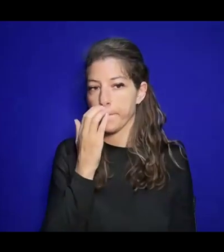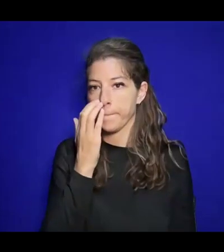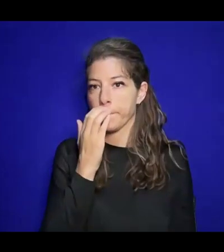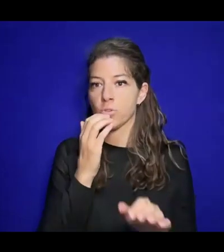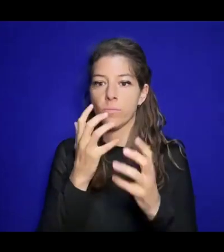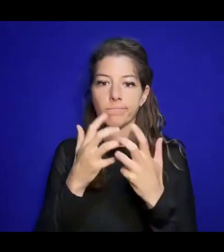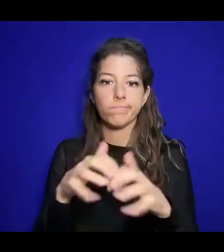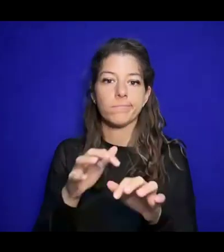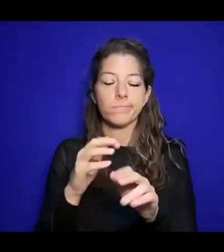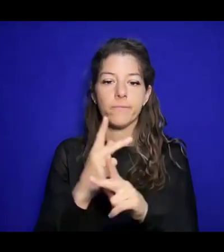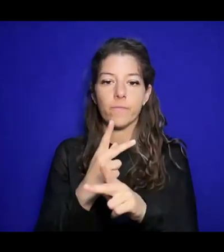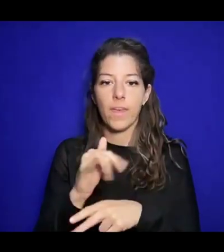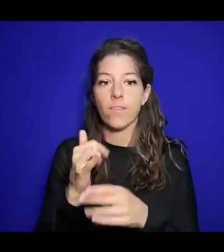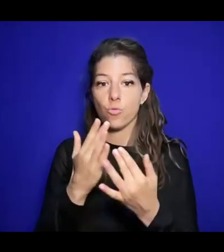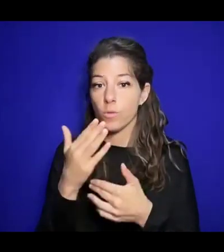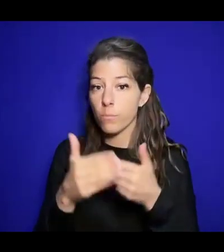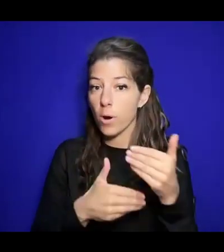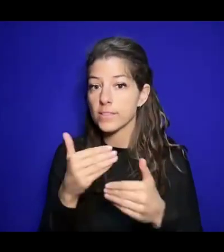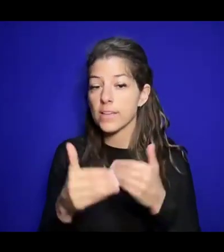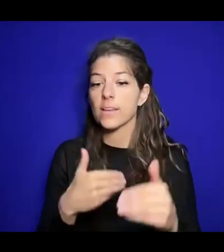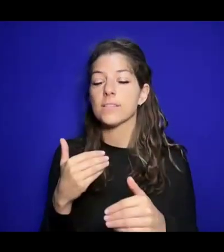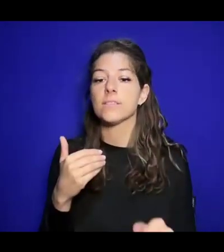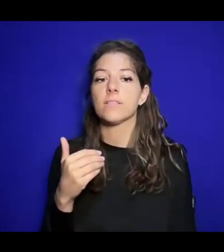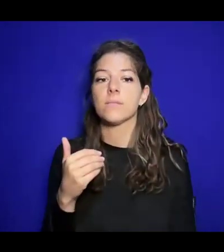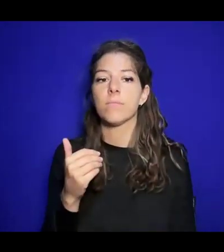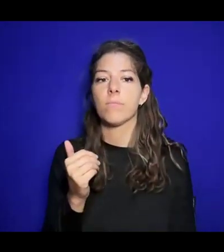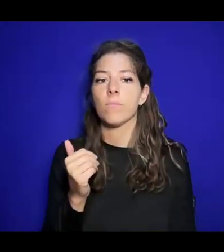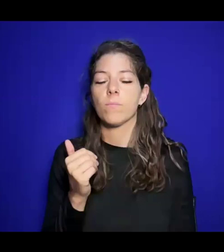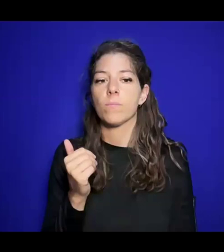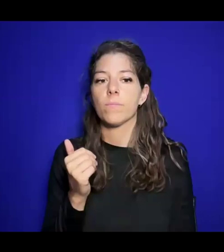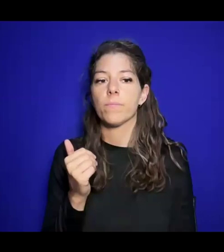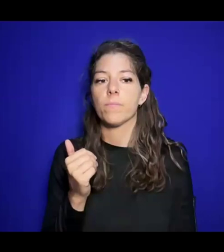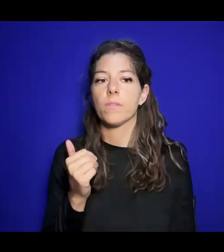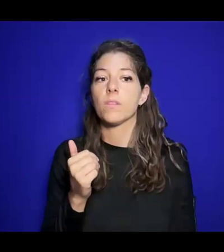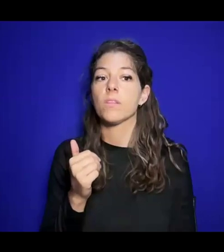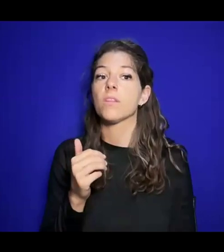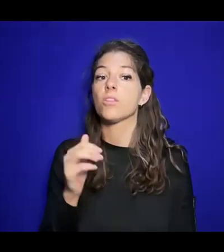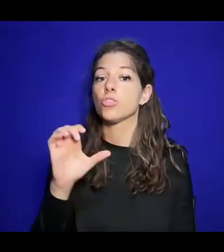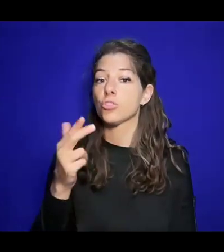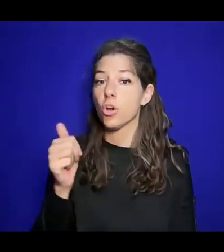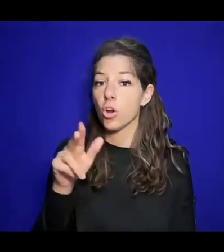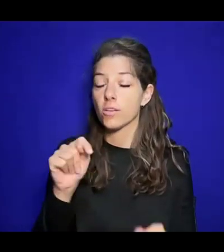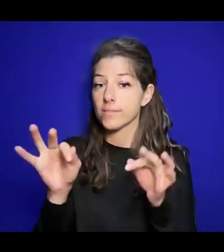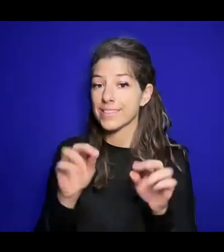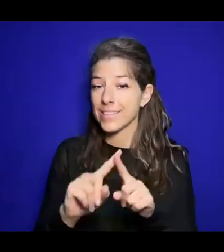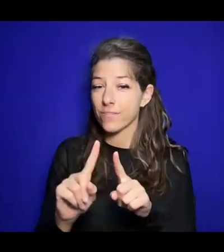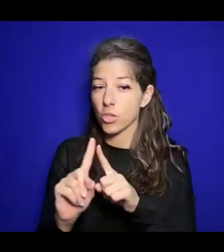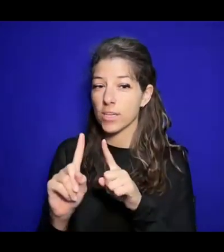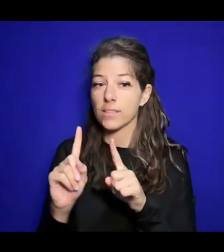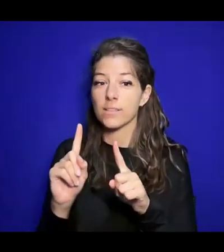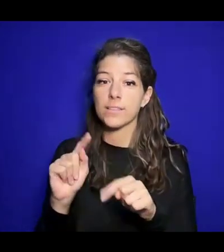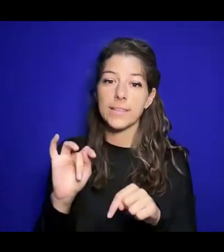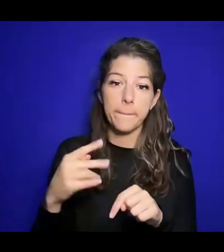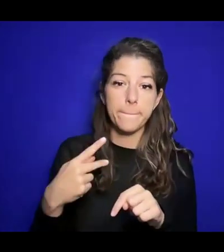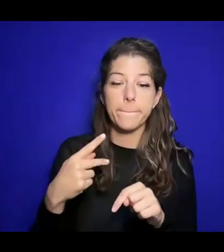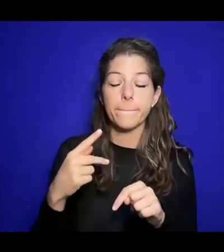it out, through the process. There's a chart in there that tells, all these different little tips and tricks so